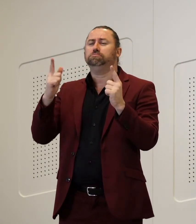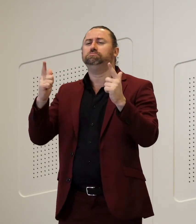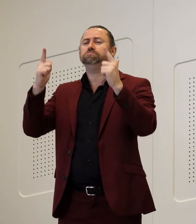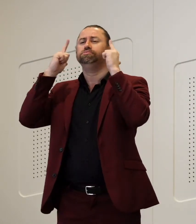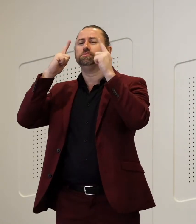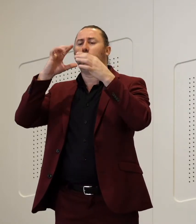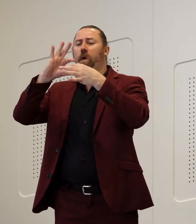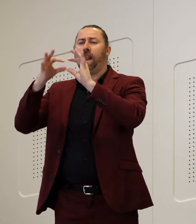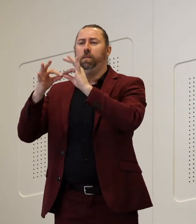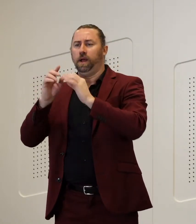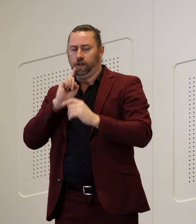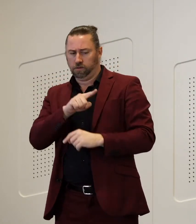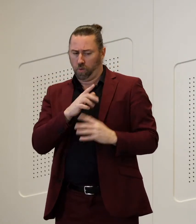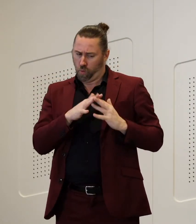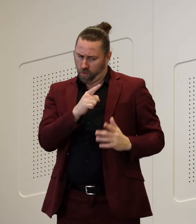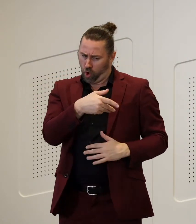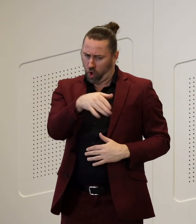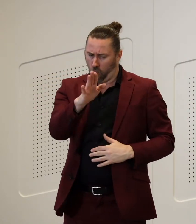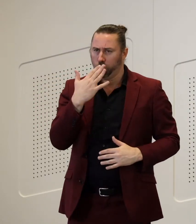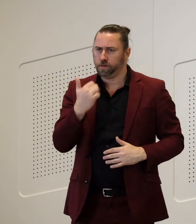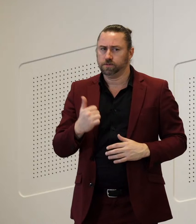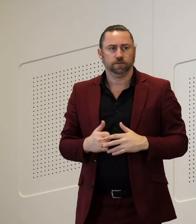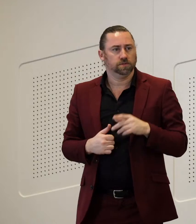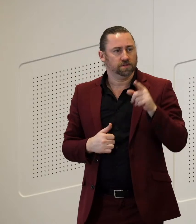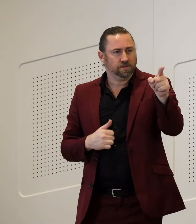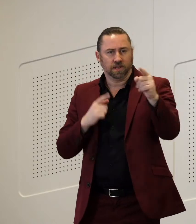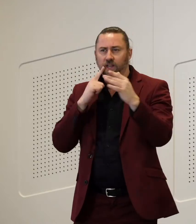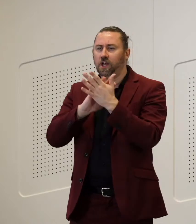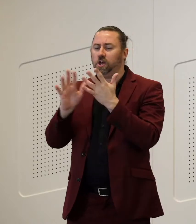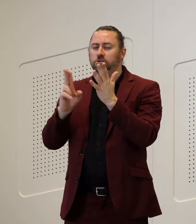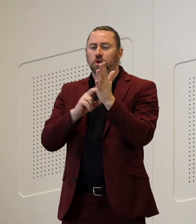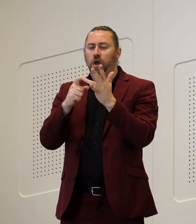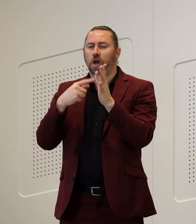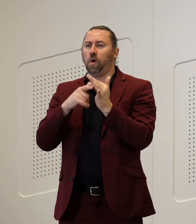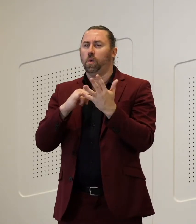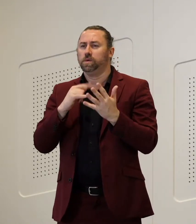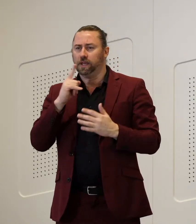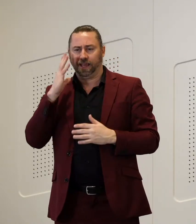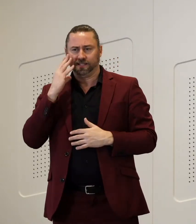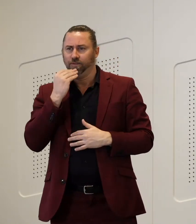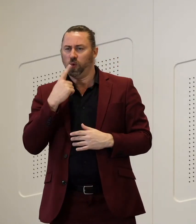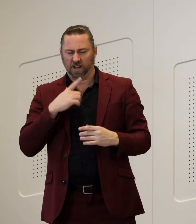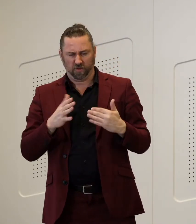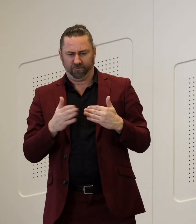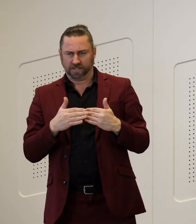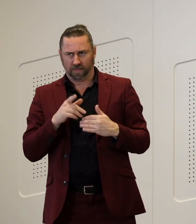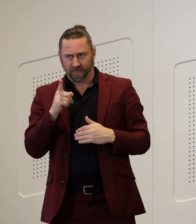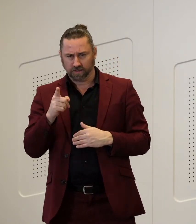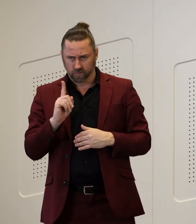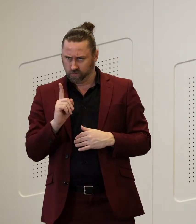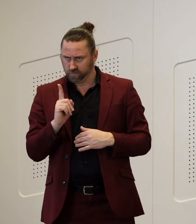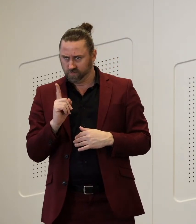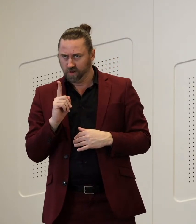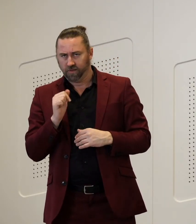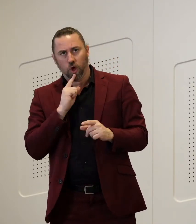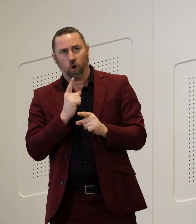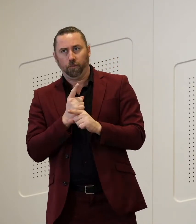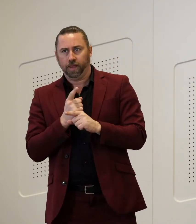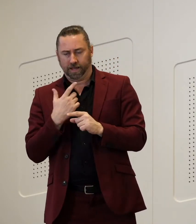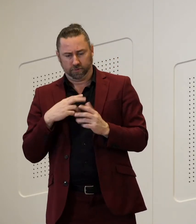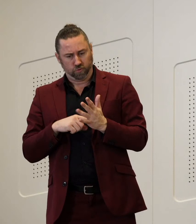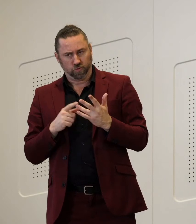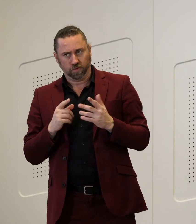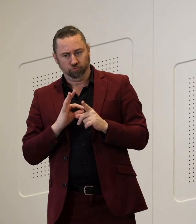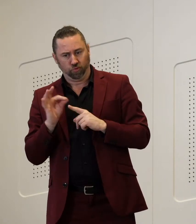considers her attendance. What did you think of John Fraser's comments yesterday after Look, I